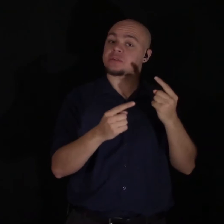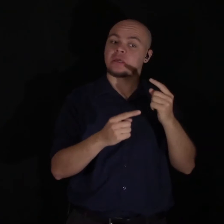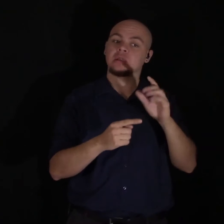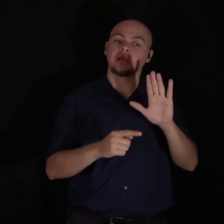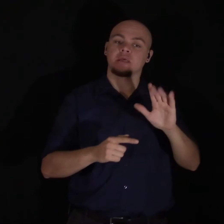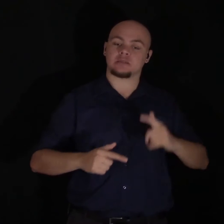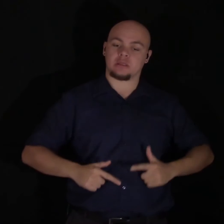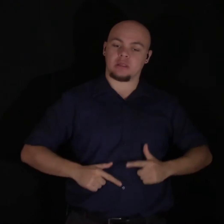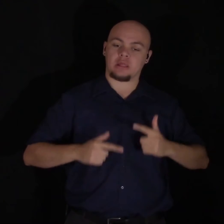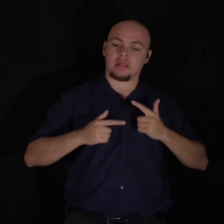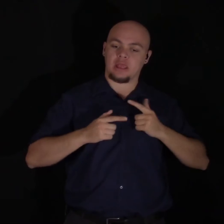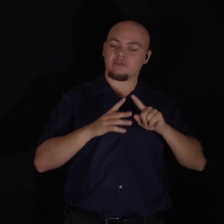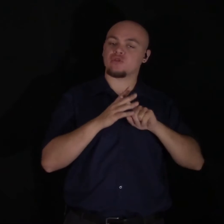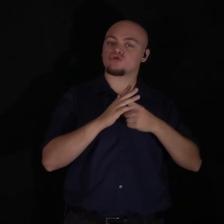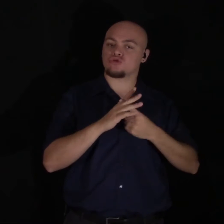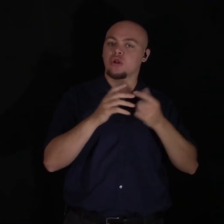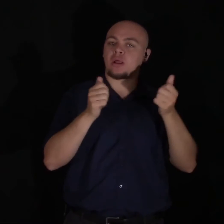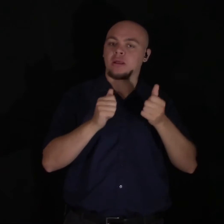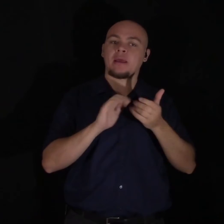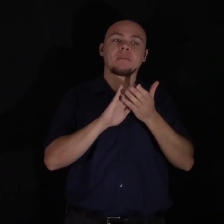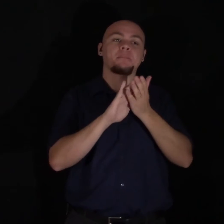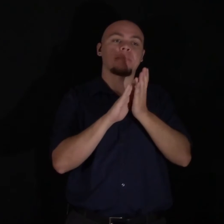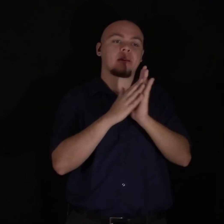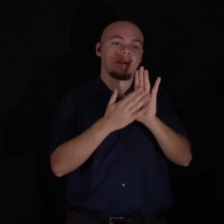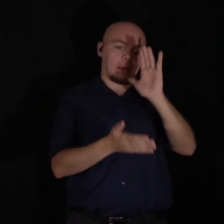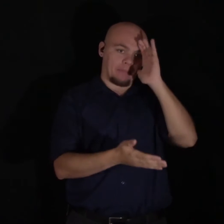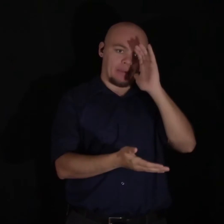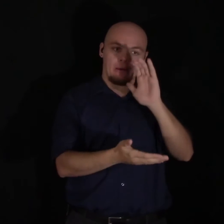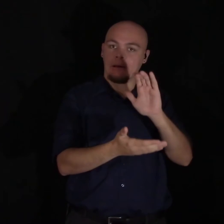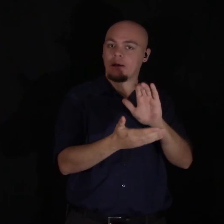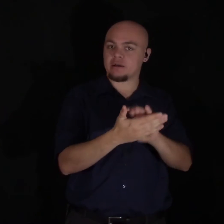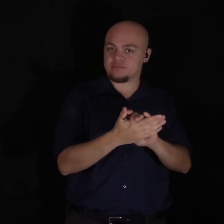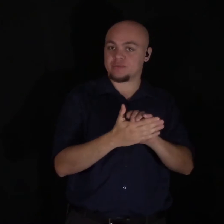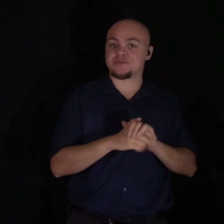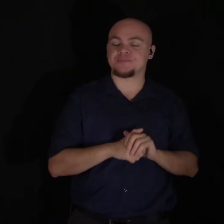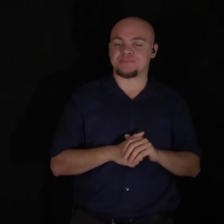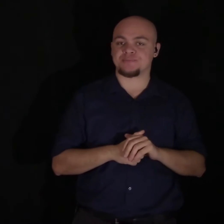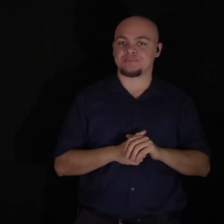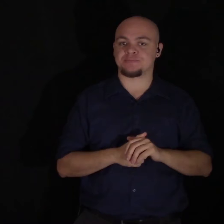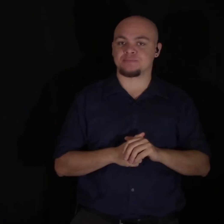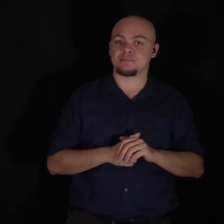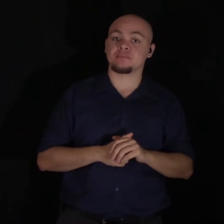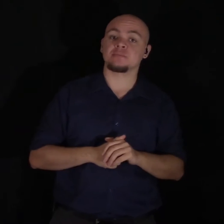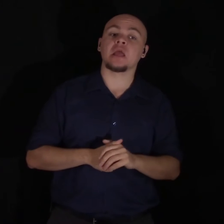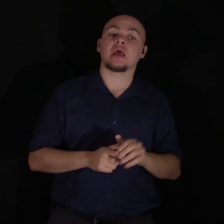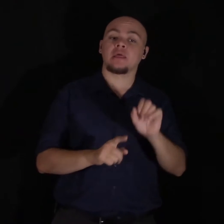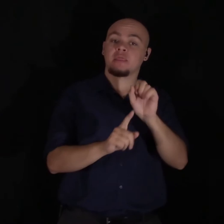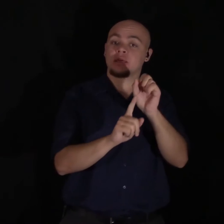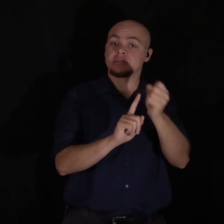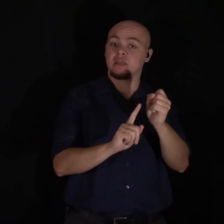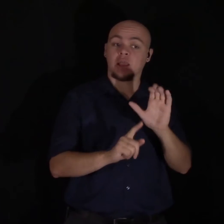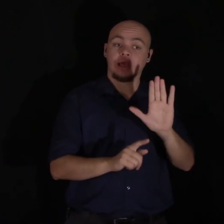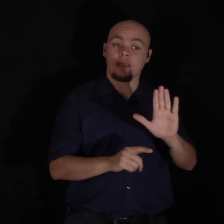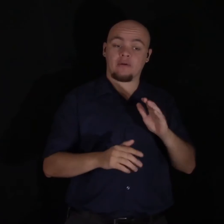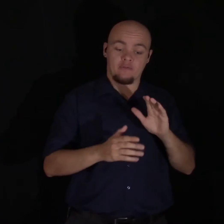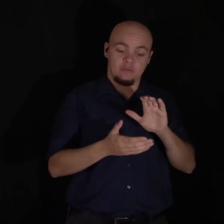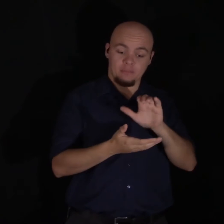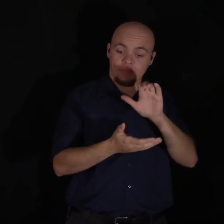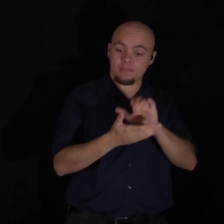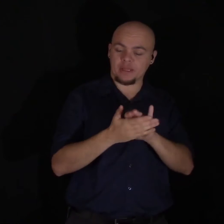he became a husband and the father of a family. As the circumstances of his marriage illustrate his character,